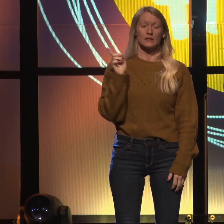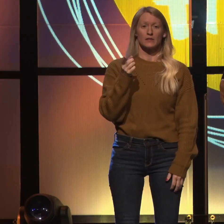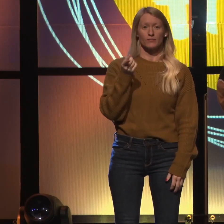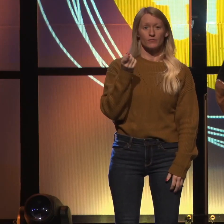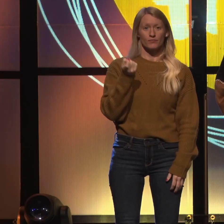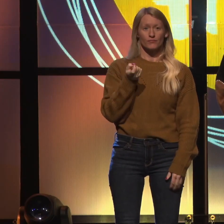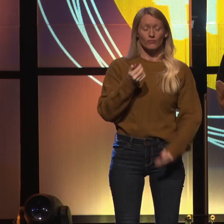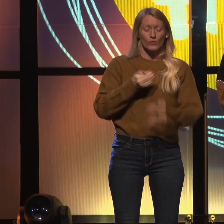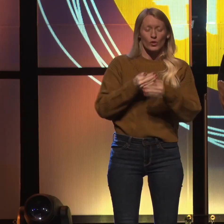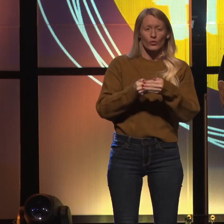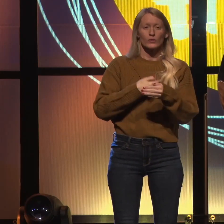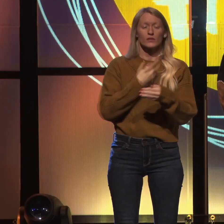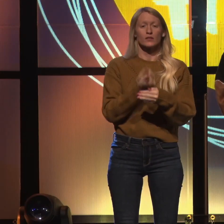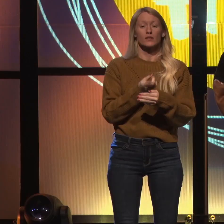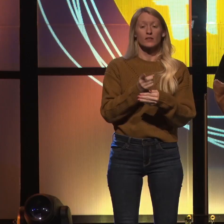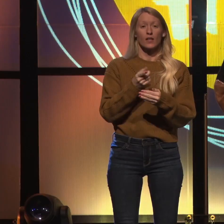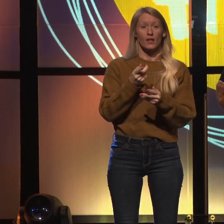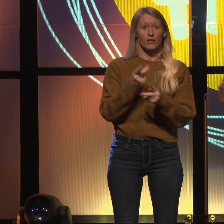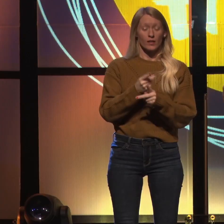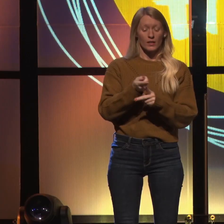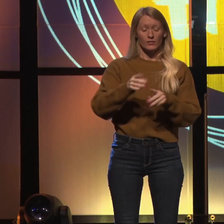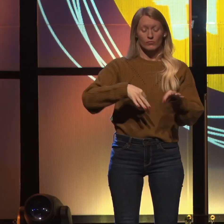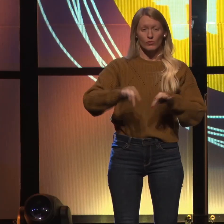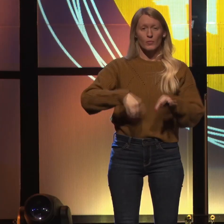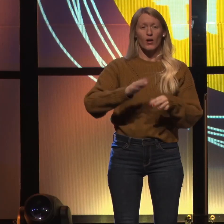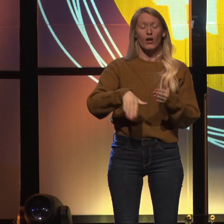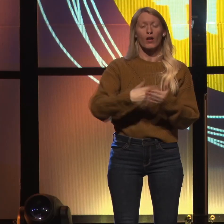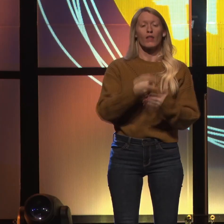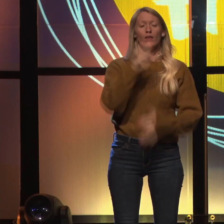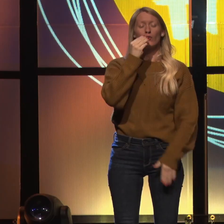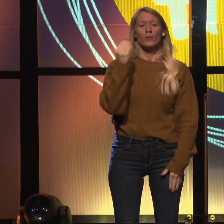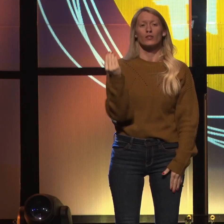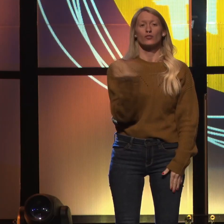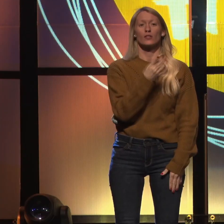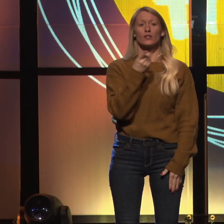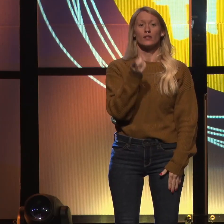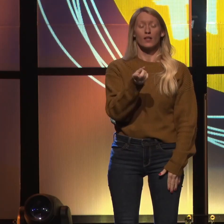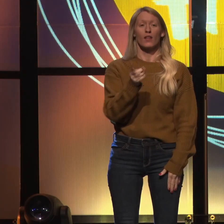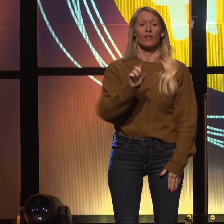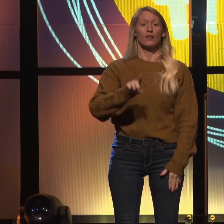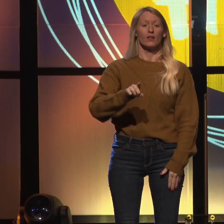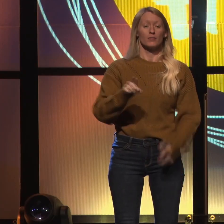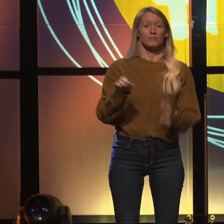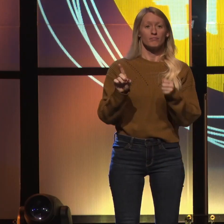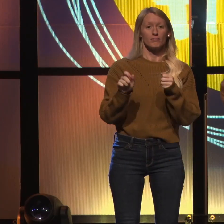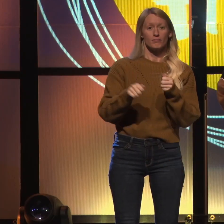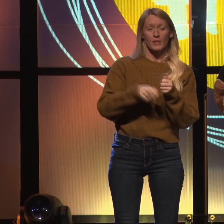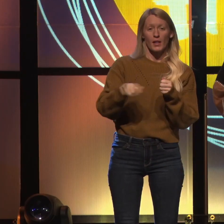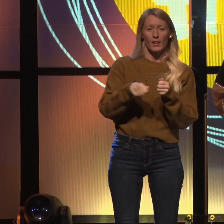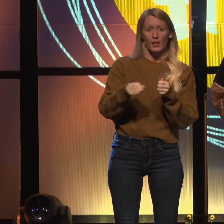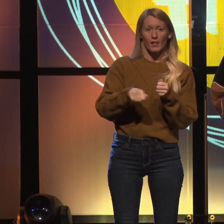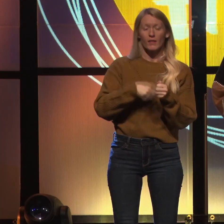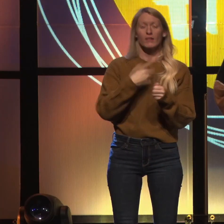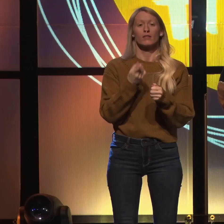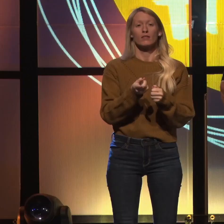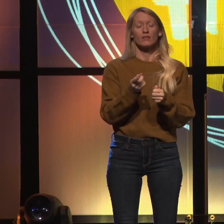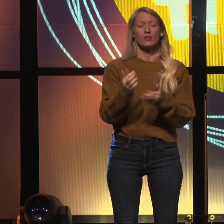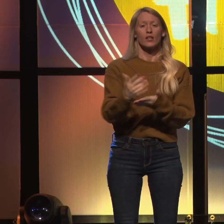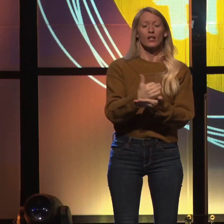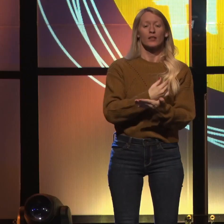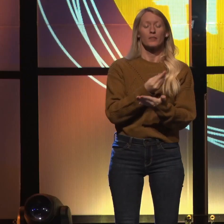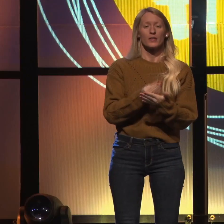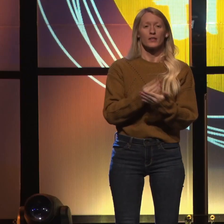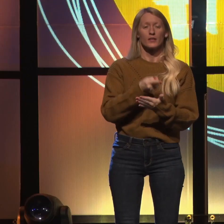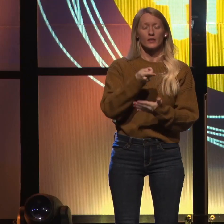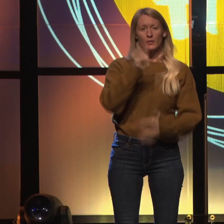ringing on the app online or outside in the atrium. You can sign up, get more information. We